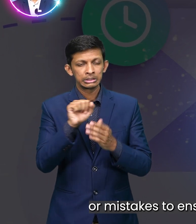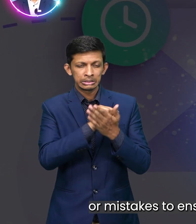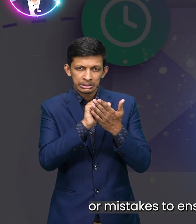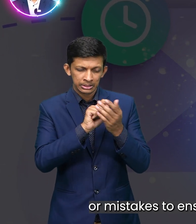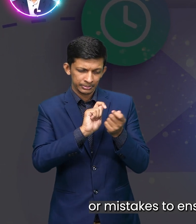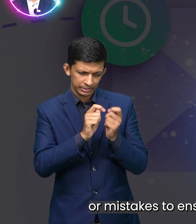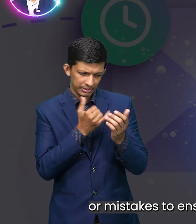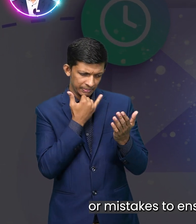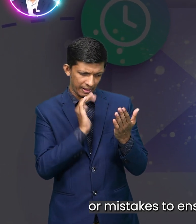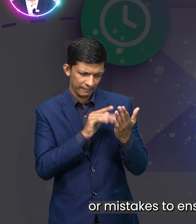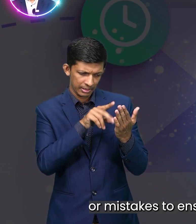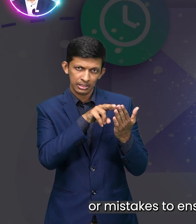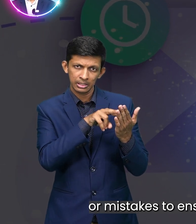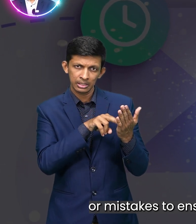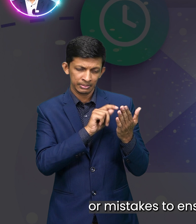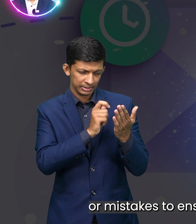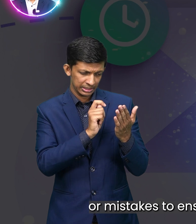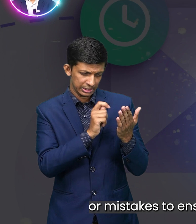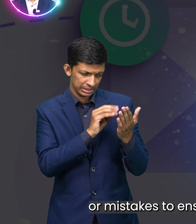error-free.